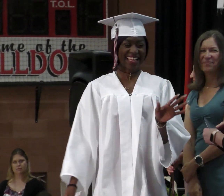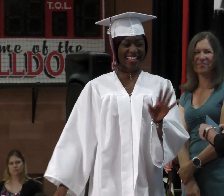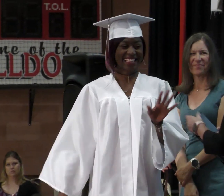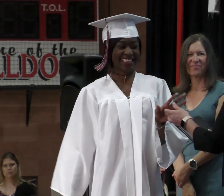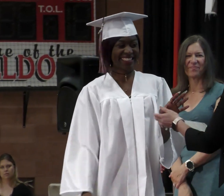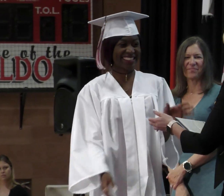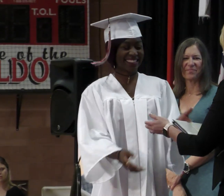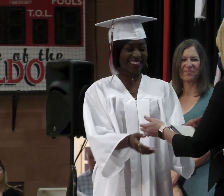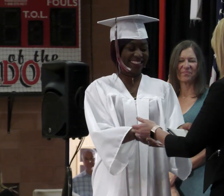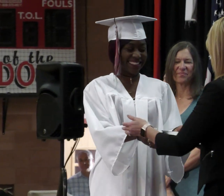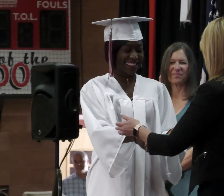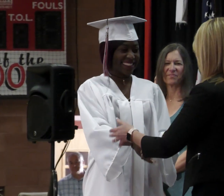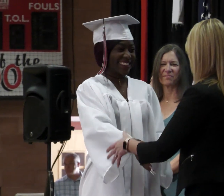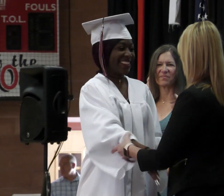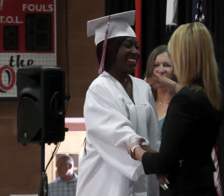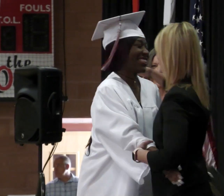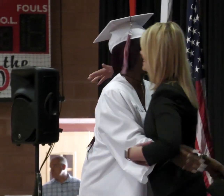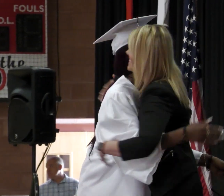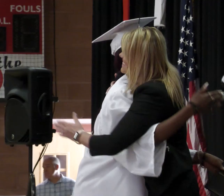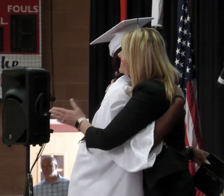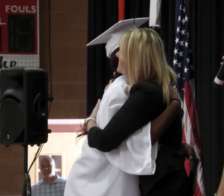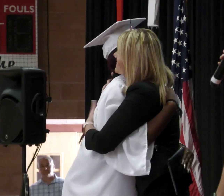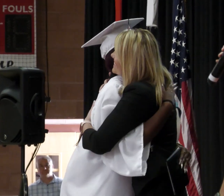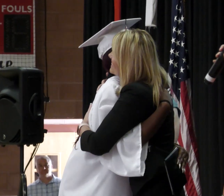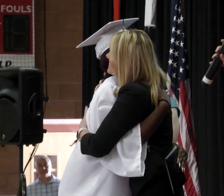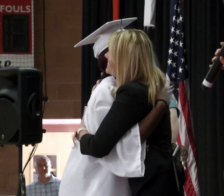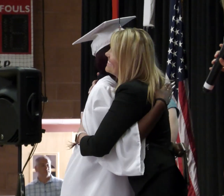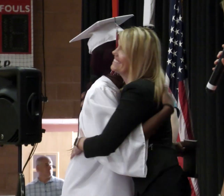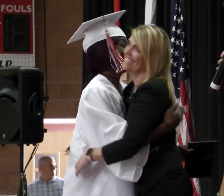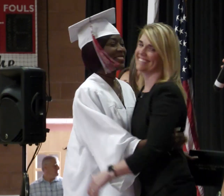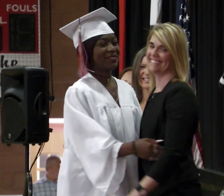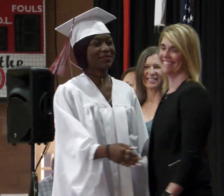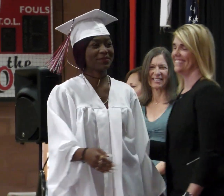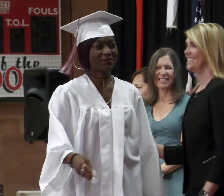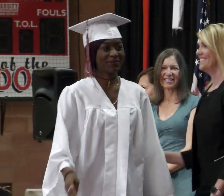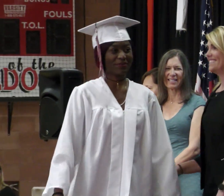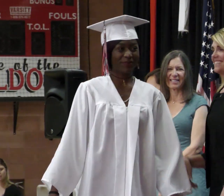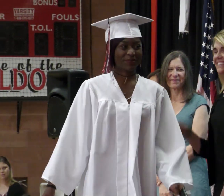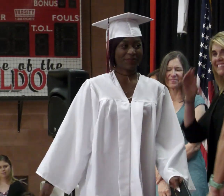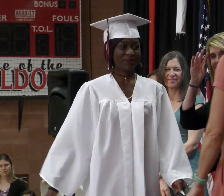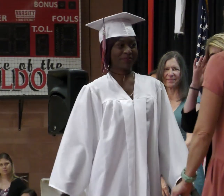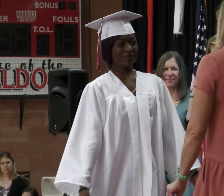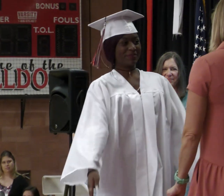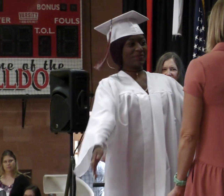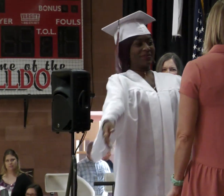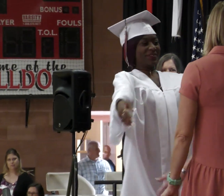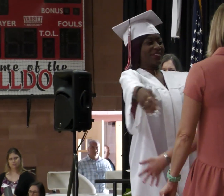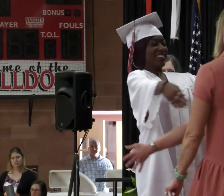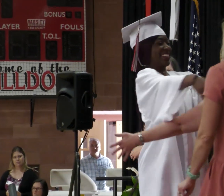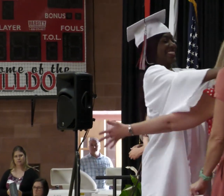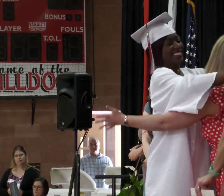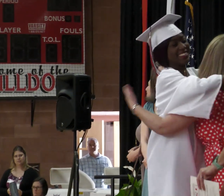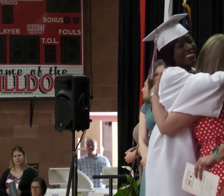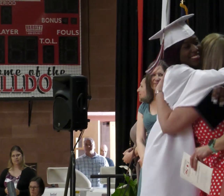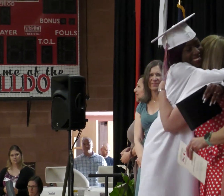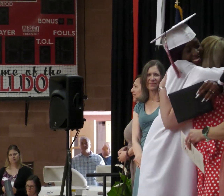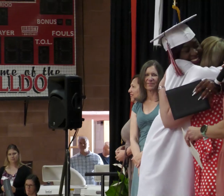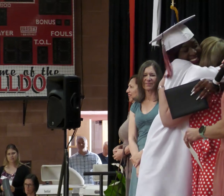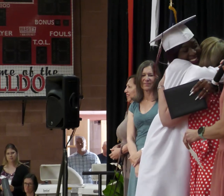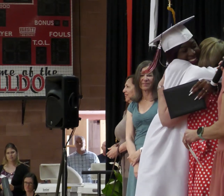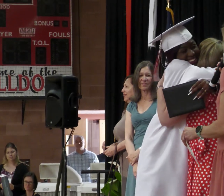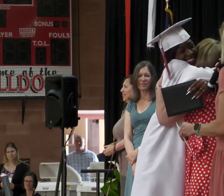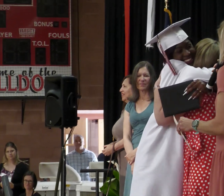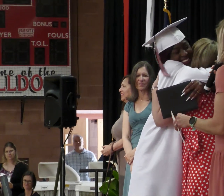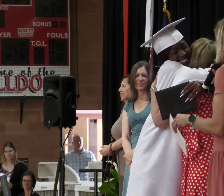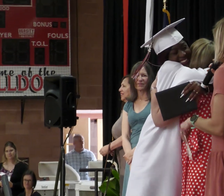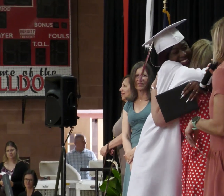Walking forward Giving a wave To Miss Tara Accepting her diploma And giving her a hug Next on to Mrs. Huddleston Big